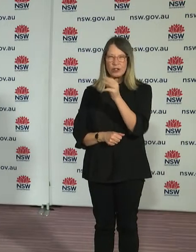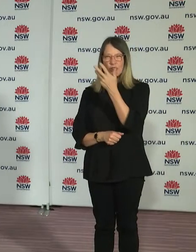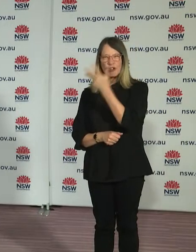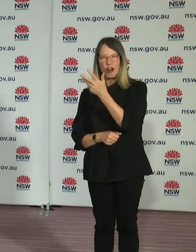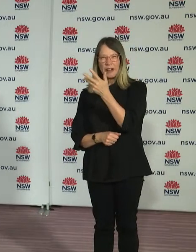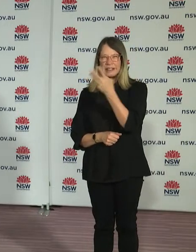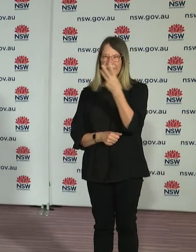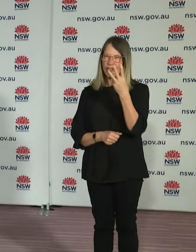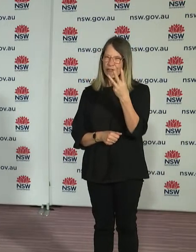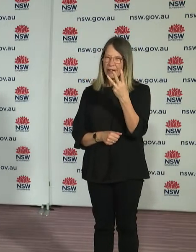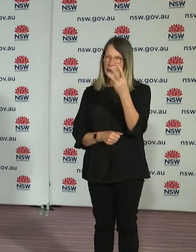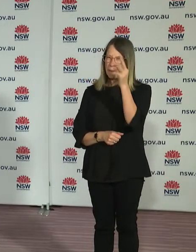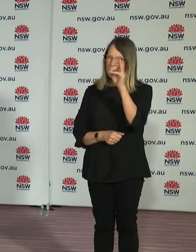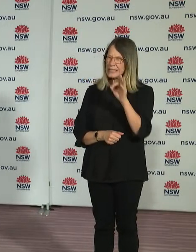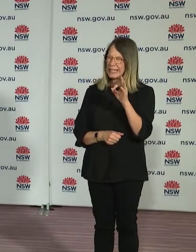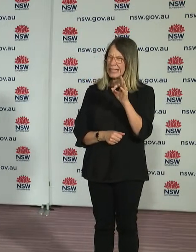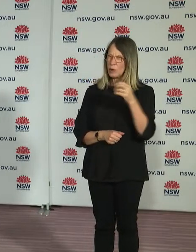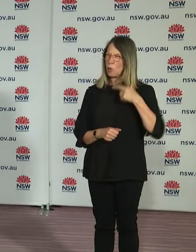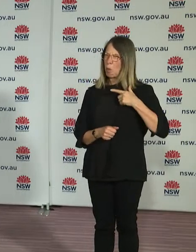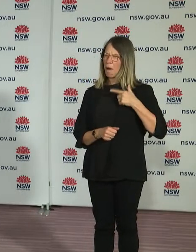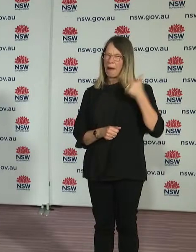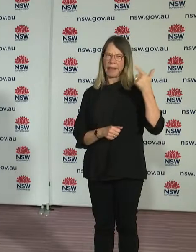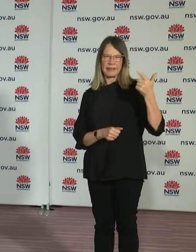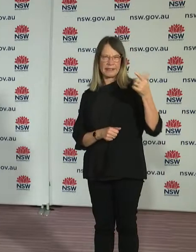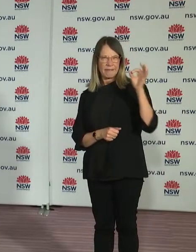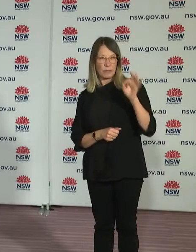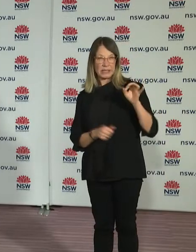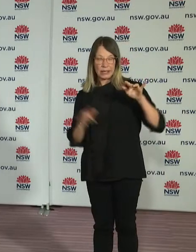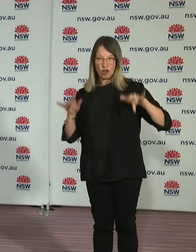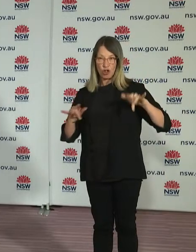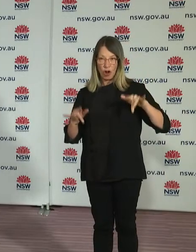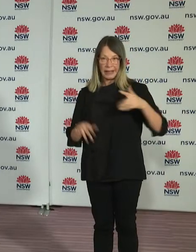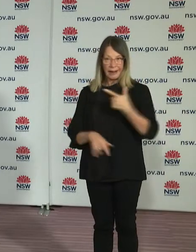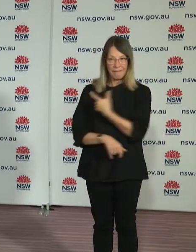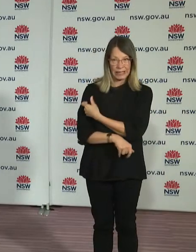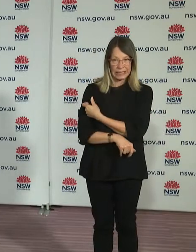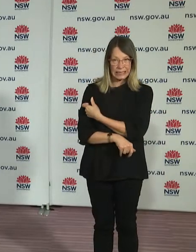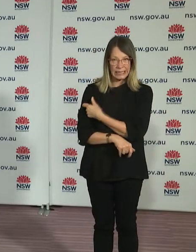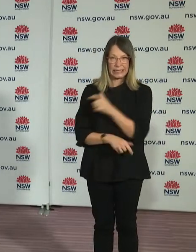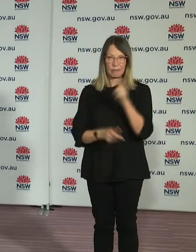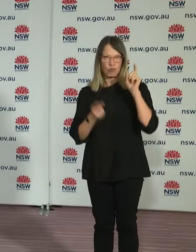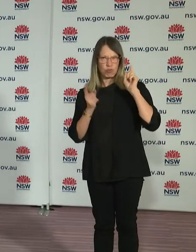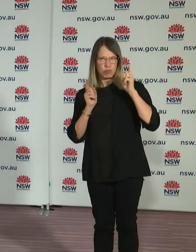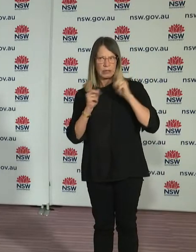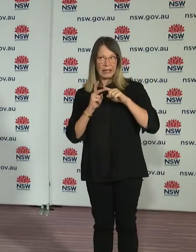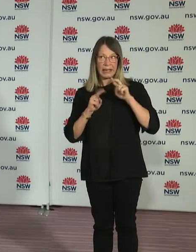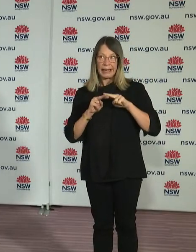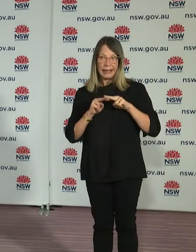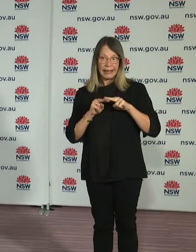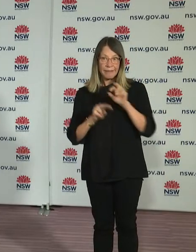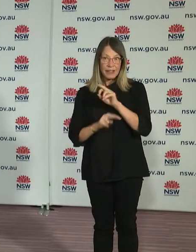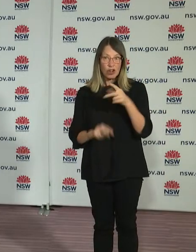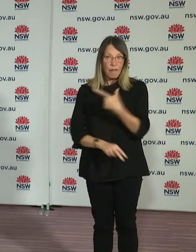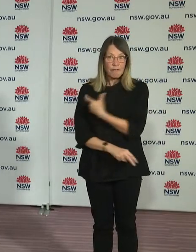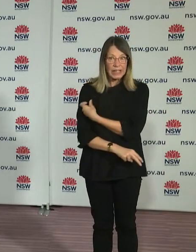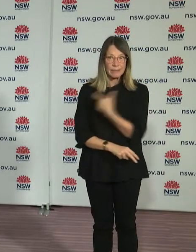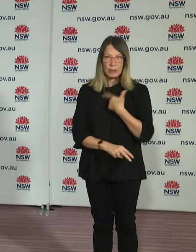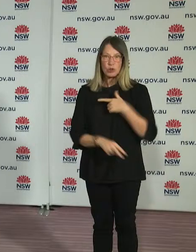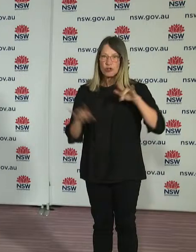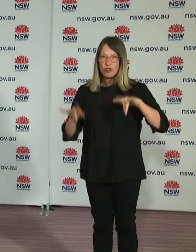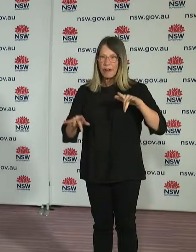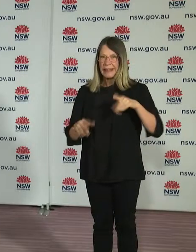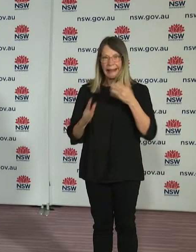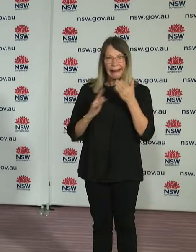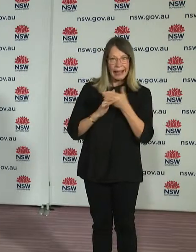been vaccinated, and is it because they haven't had enough access? And I've got to say a big thank you to our